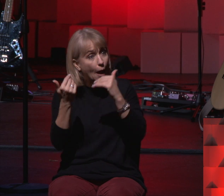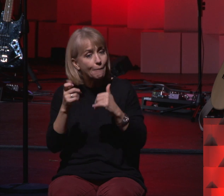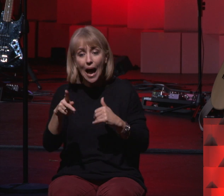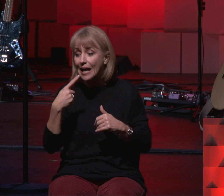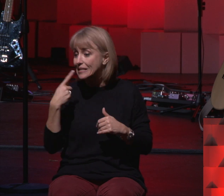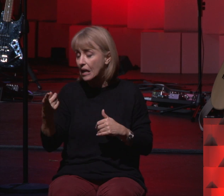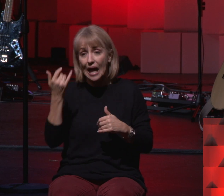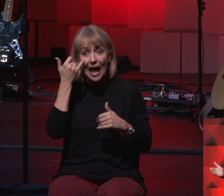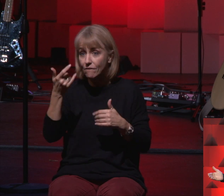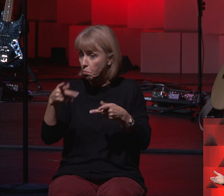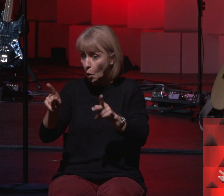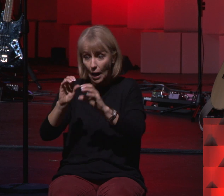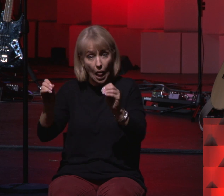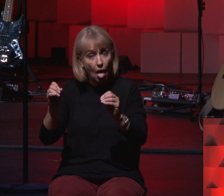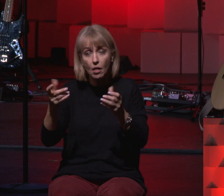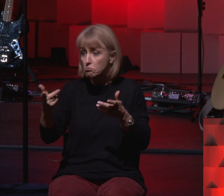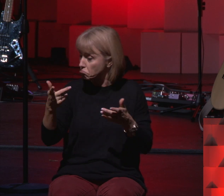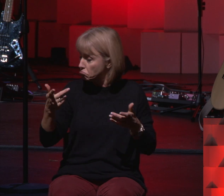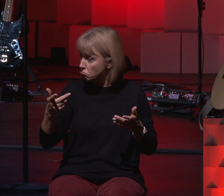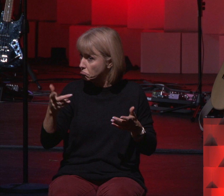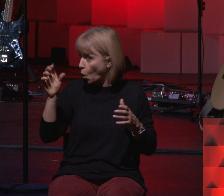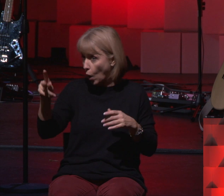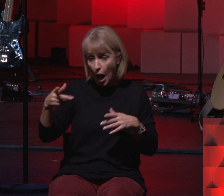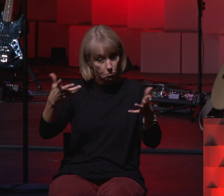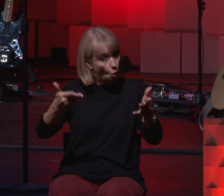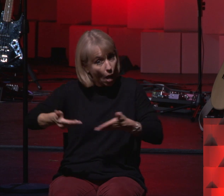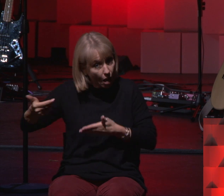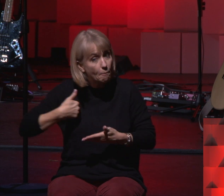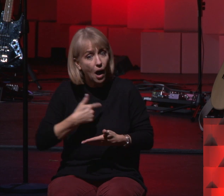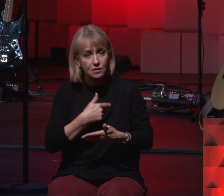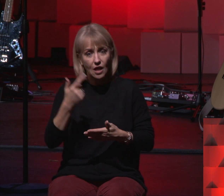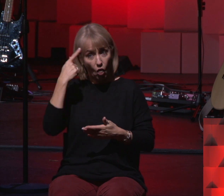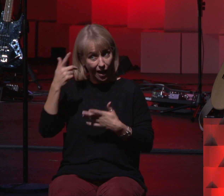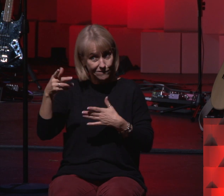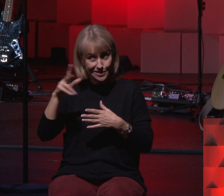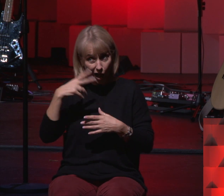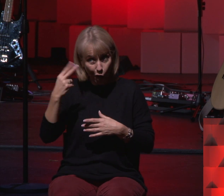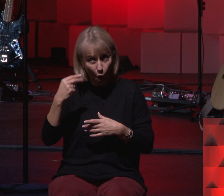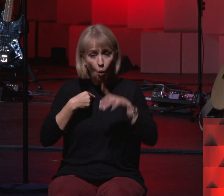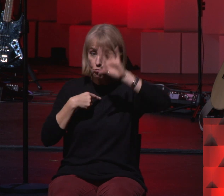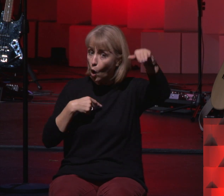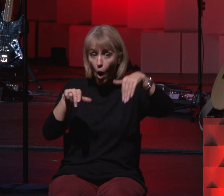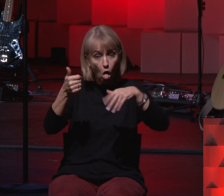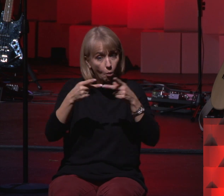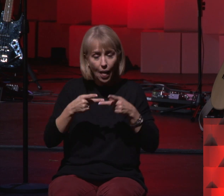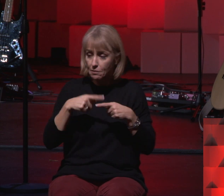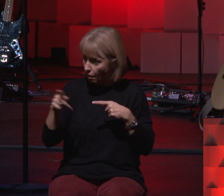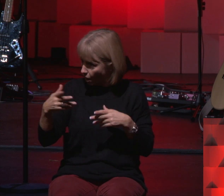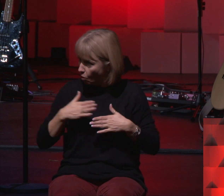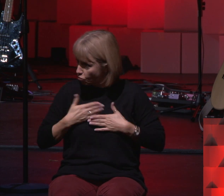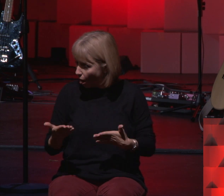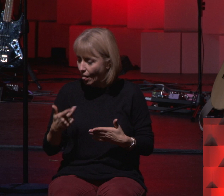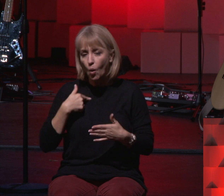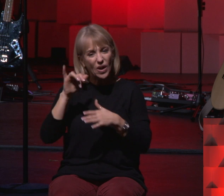us. If not, we will stay. And they welcomed us. And we went in and we stayed with them and we ate with them. And we had a generator and we shared the Jesus